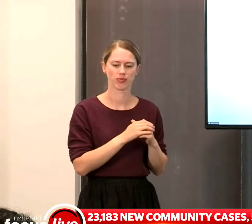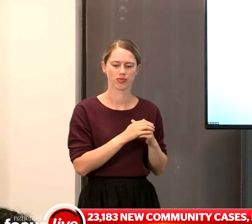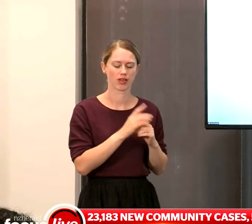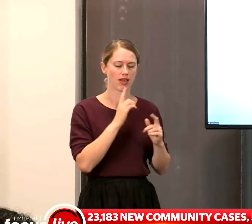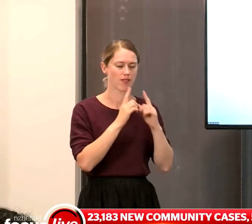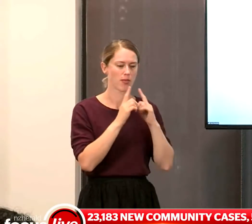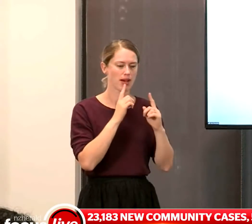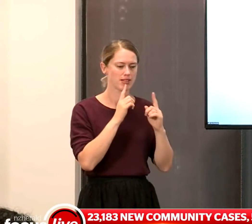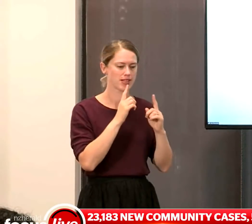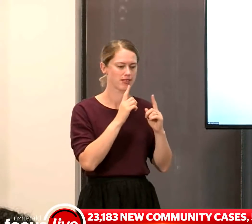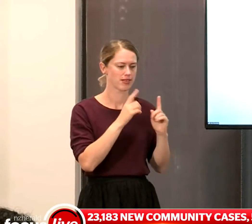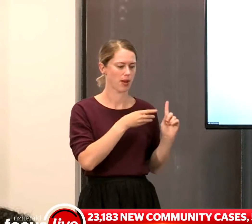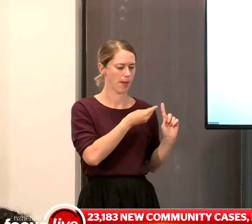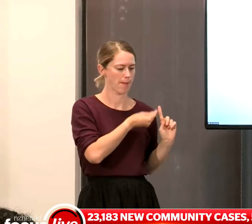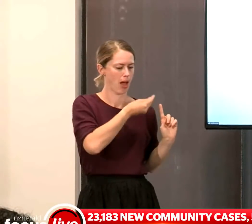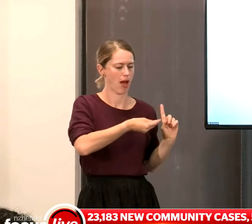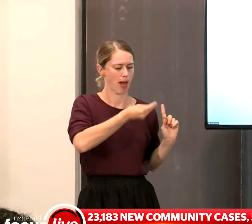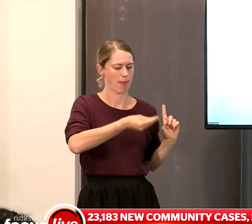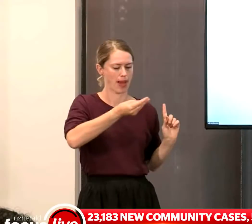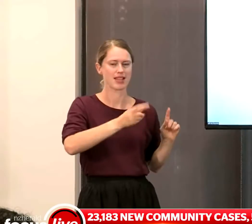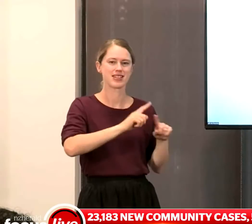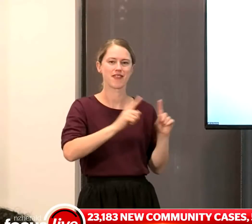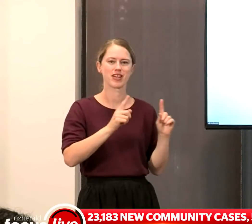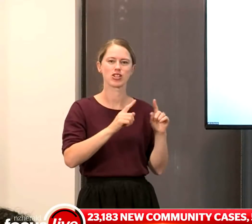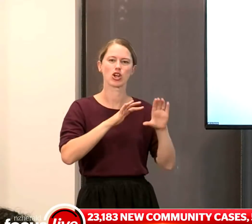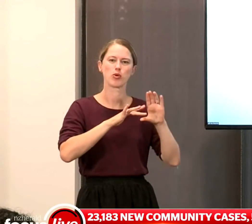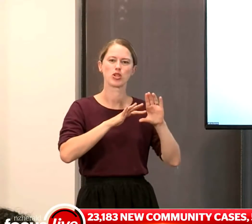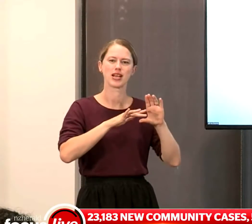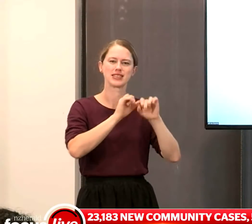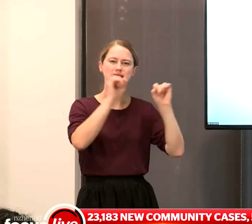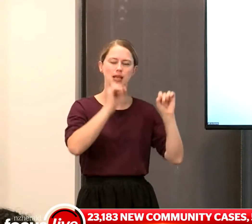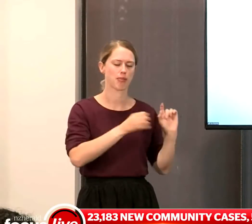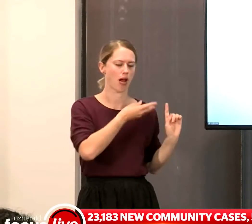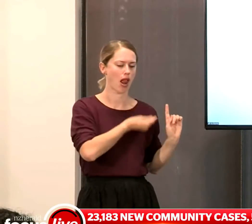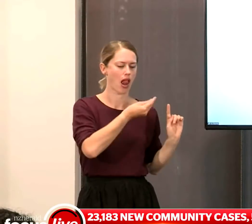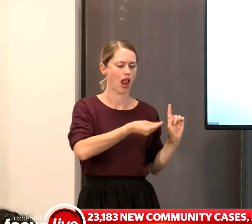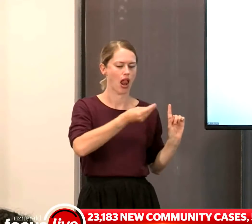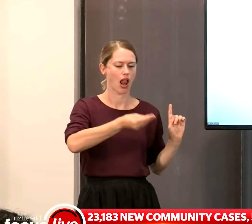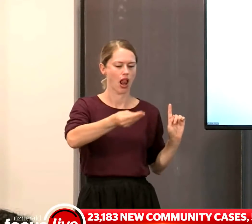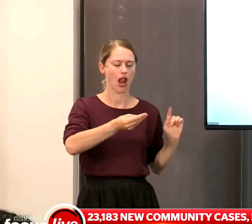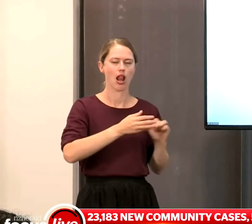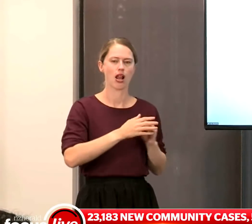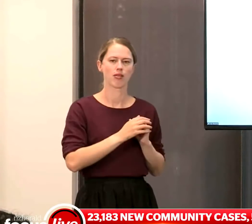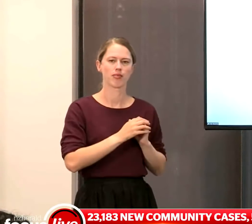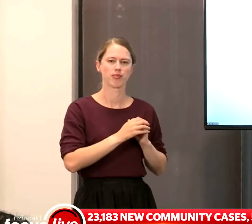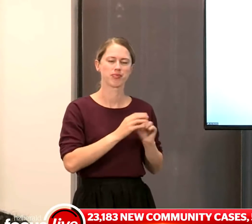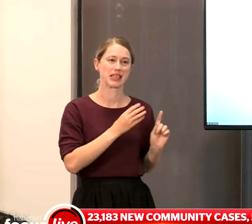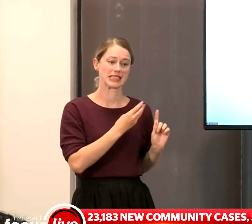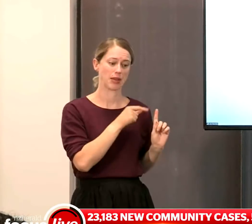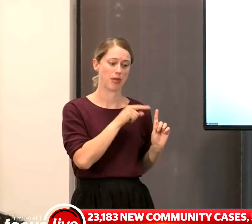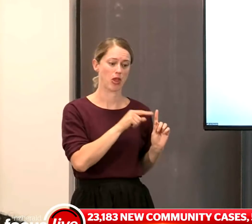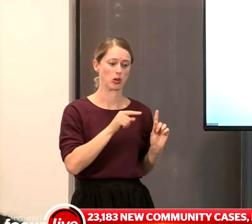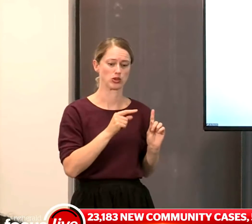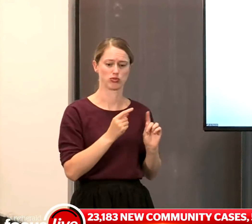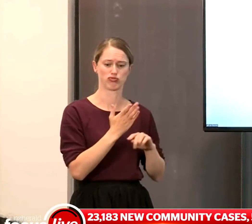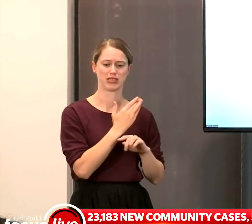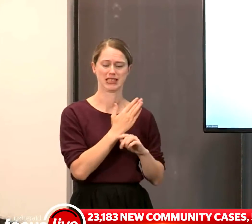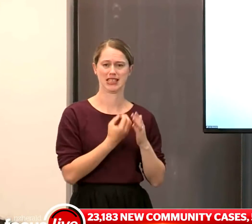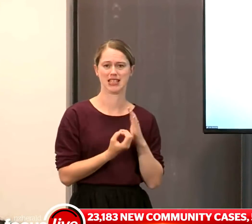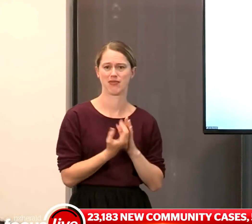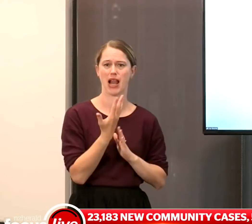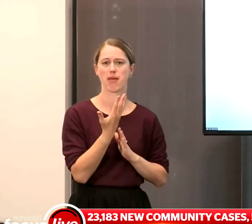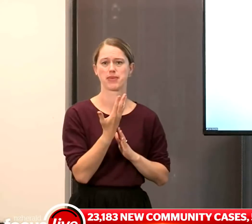being passed through multiple platforms. And many of these platforms are ones that have been developed over most of the last couple of